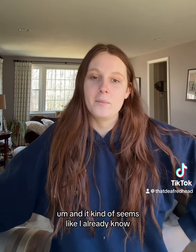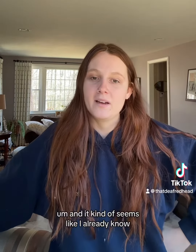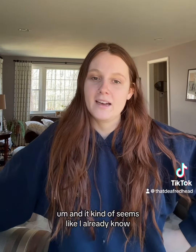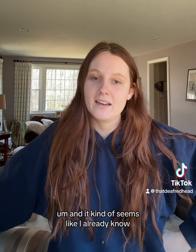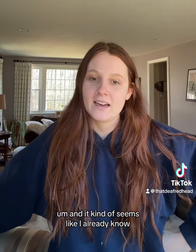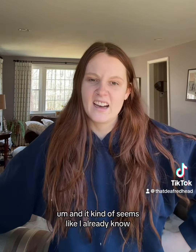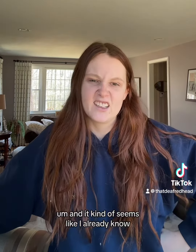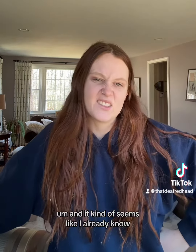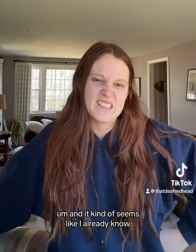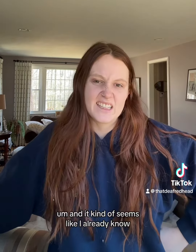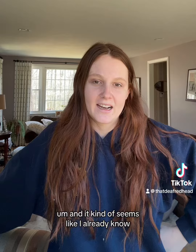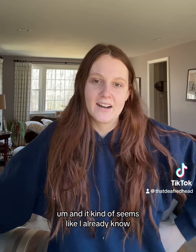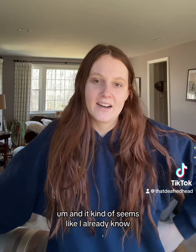And it kind of seems like I already know.